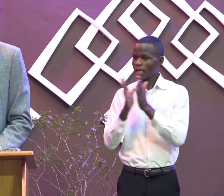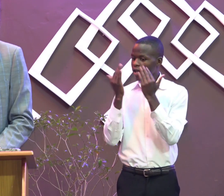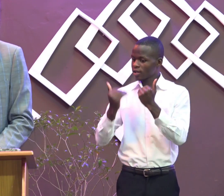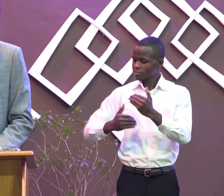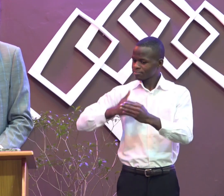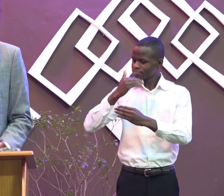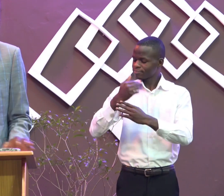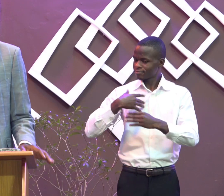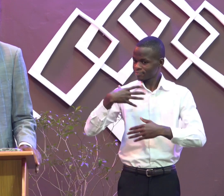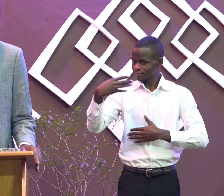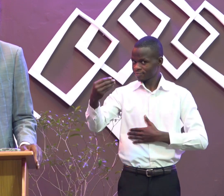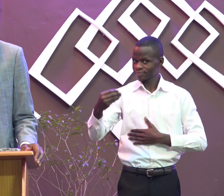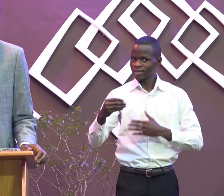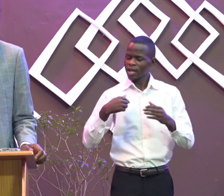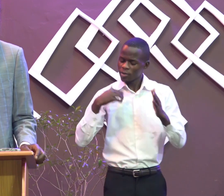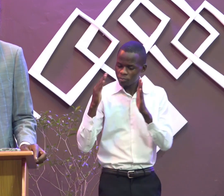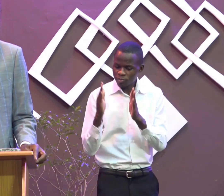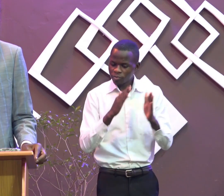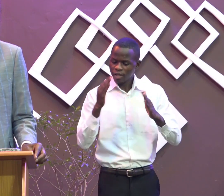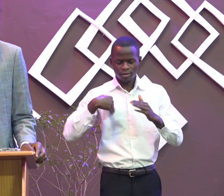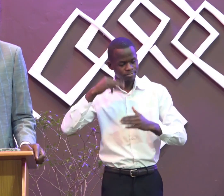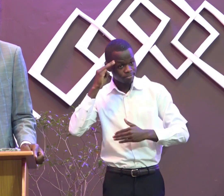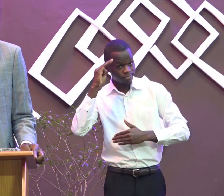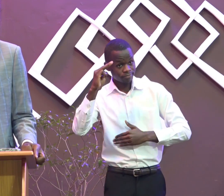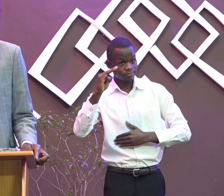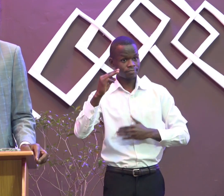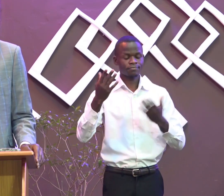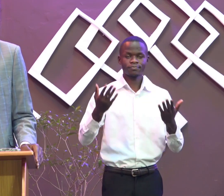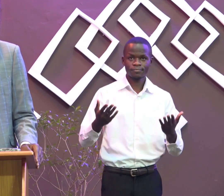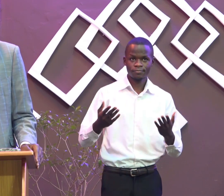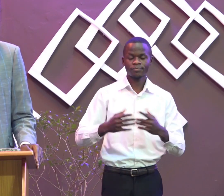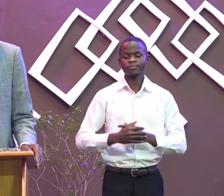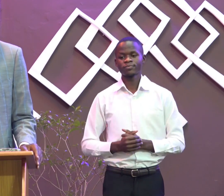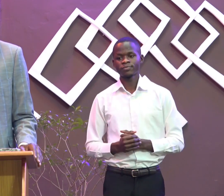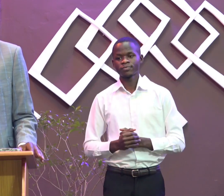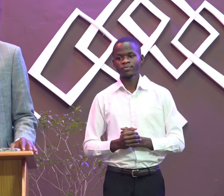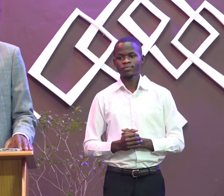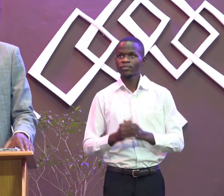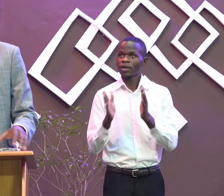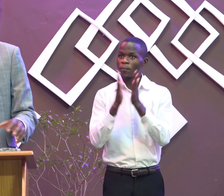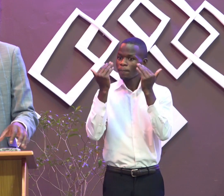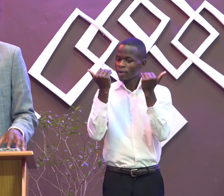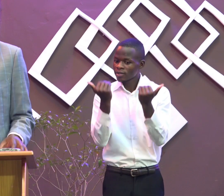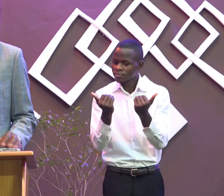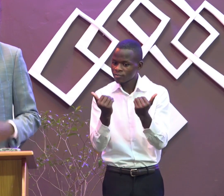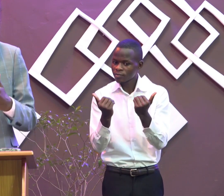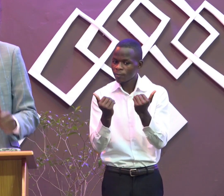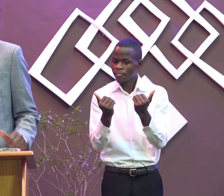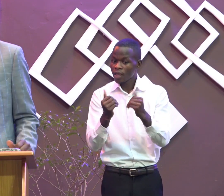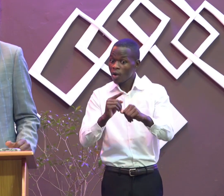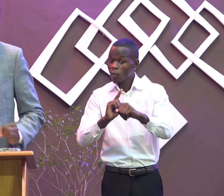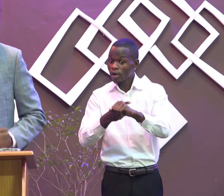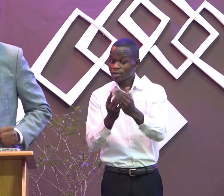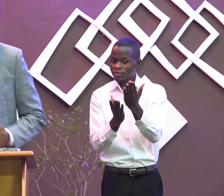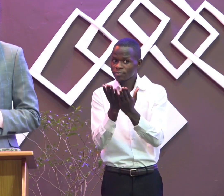Nengenda. I went. Ntekateko obaka. Prepared my message. Service yaite nakugwa conference nze nenzira